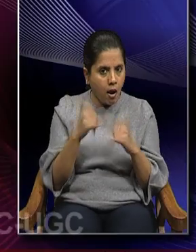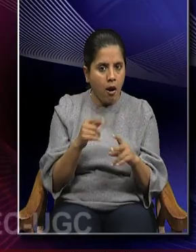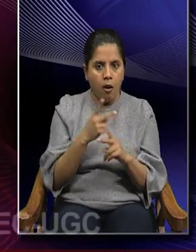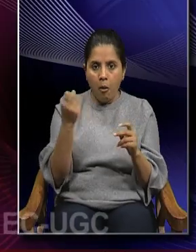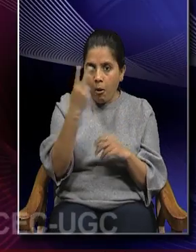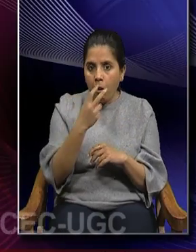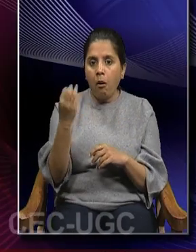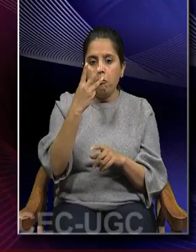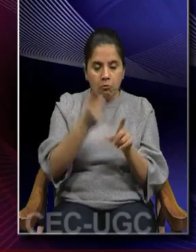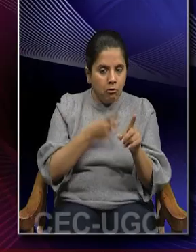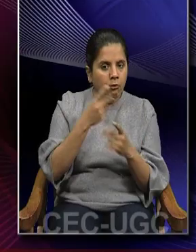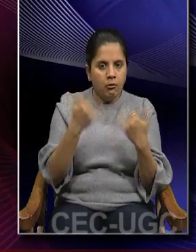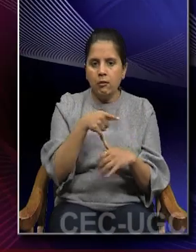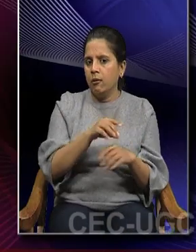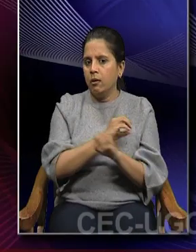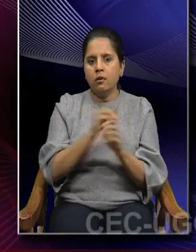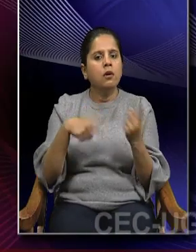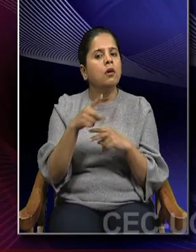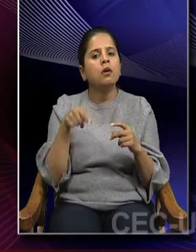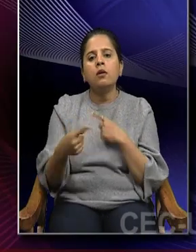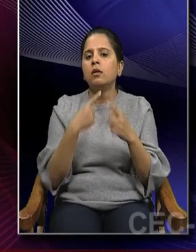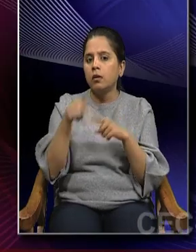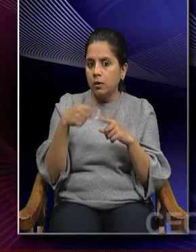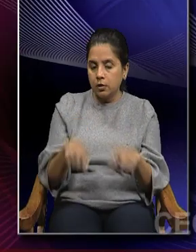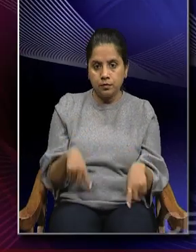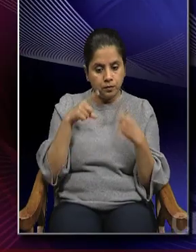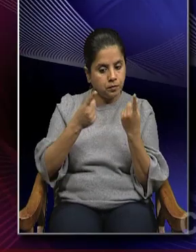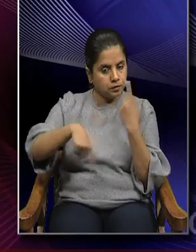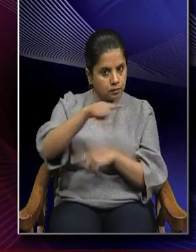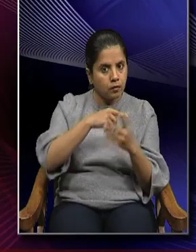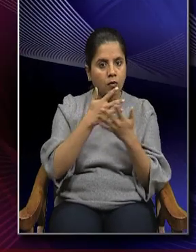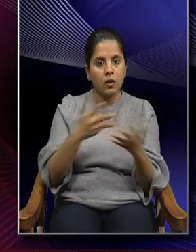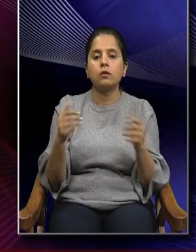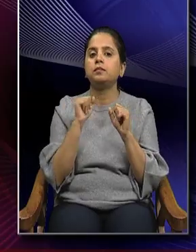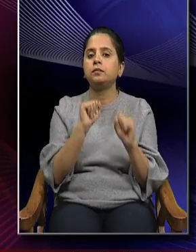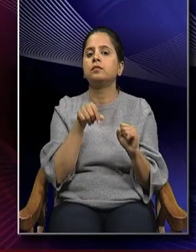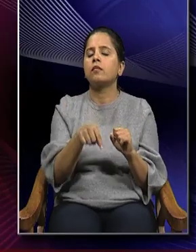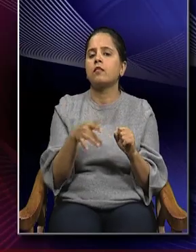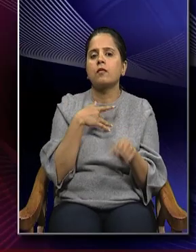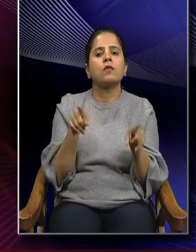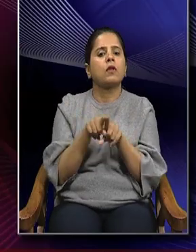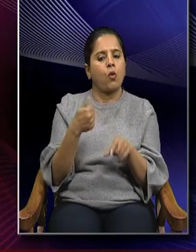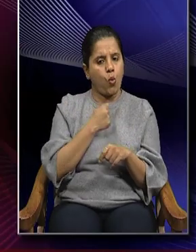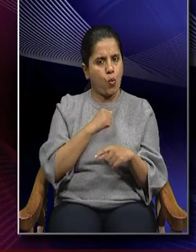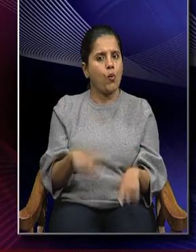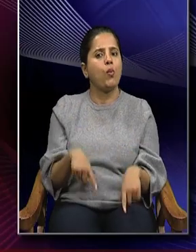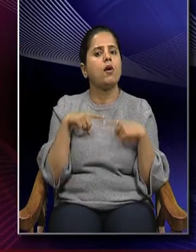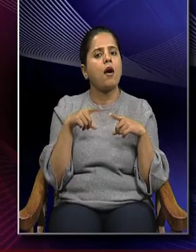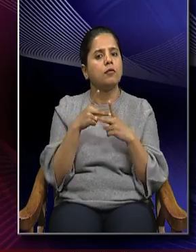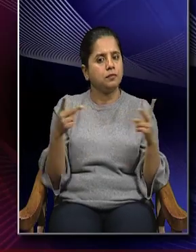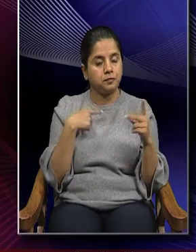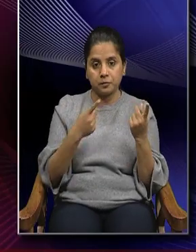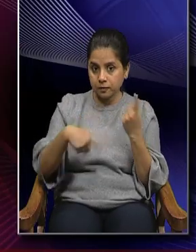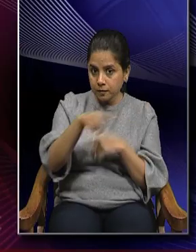best before date. Here we are talking about the life cycle of a product. It is just like our life. We start